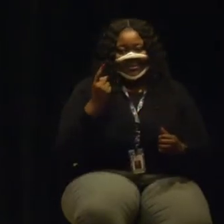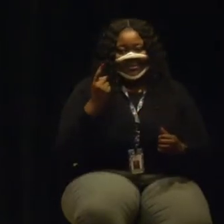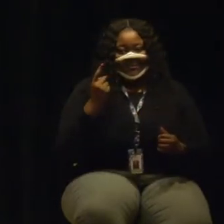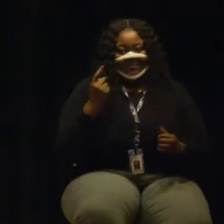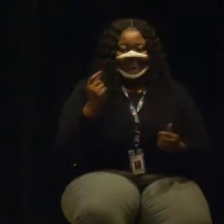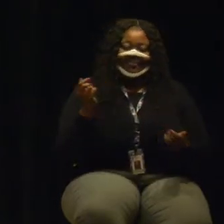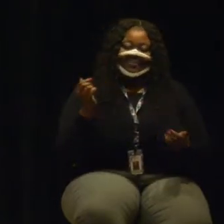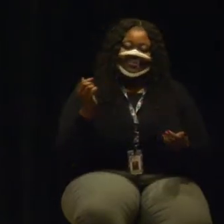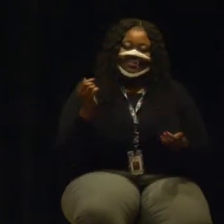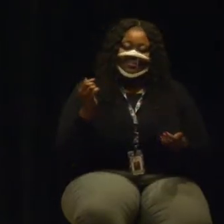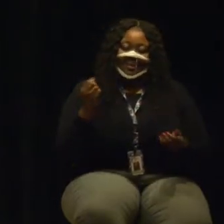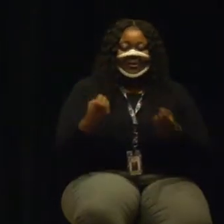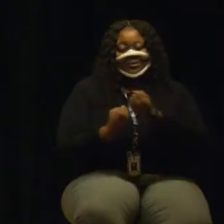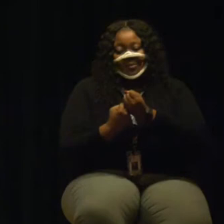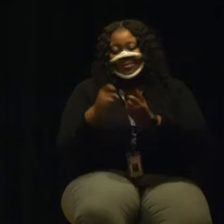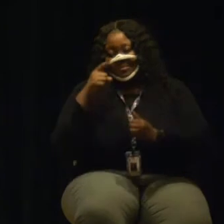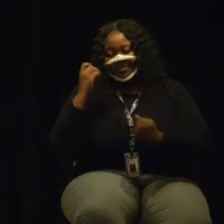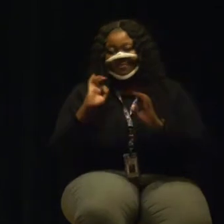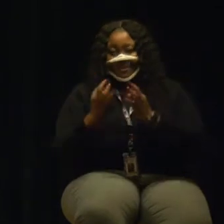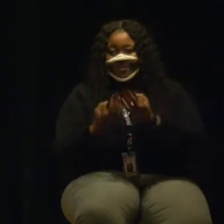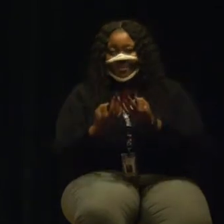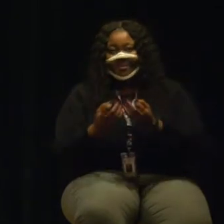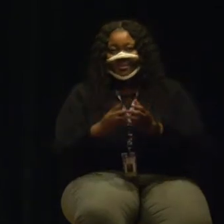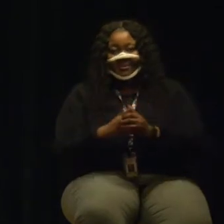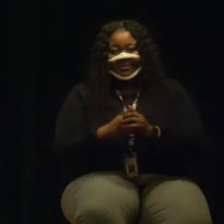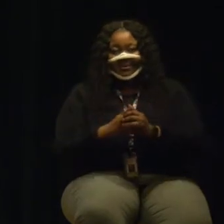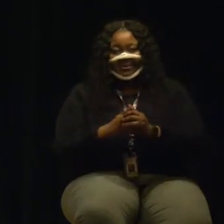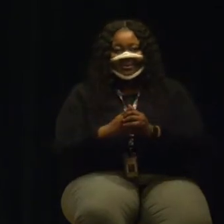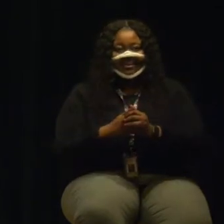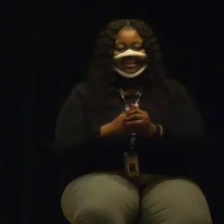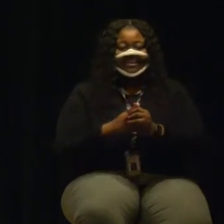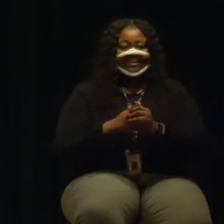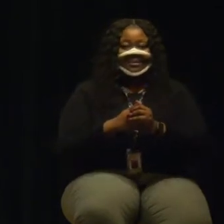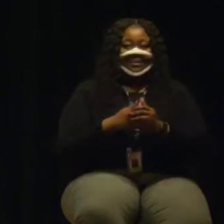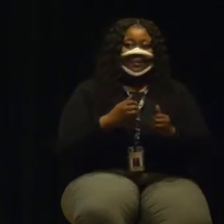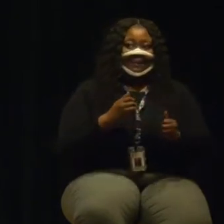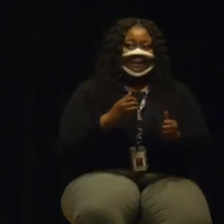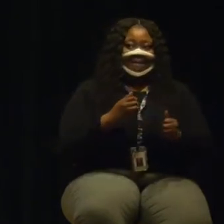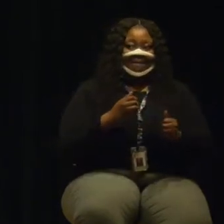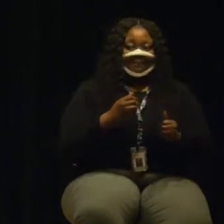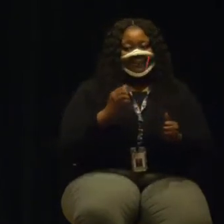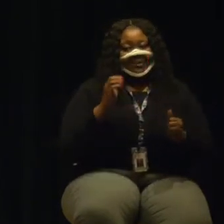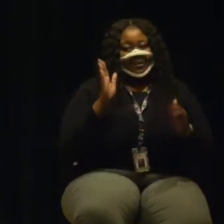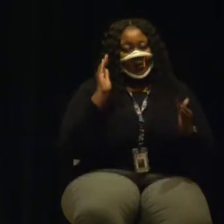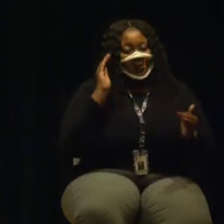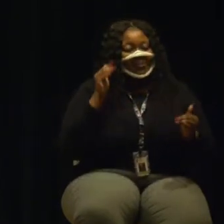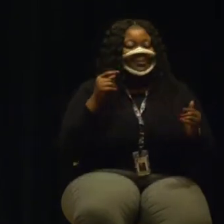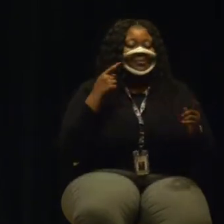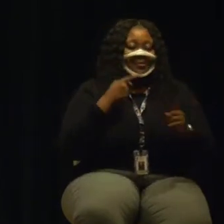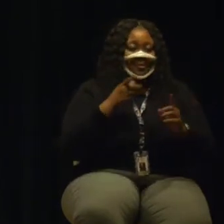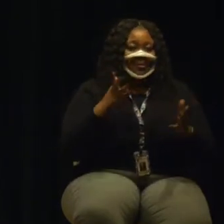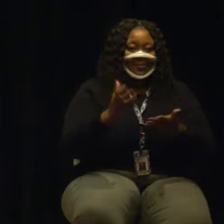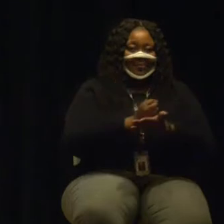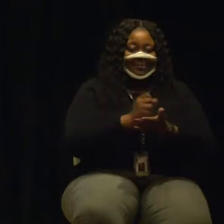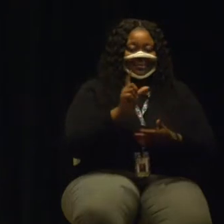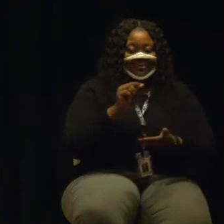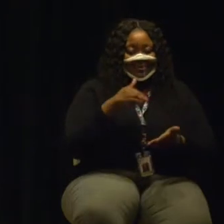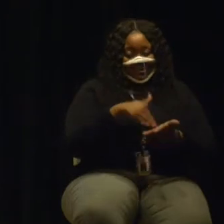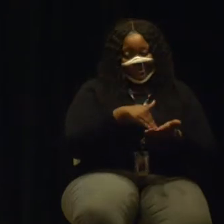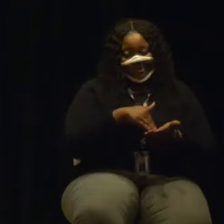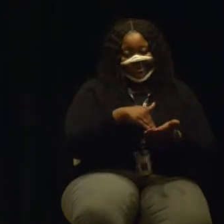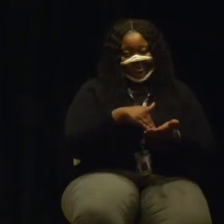mother, right? They trying to win $20,000. But to my mom, this small victory is a small victory